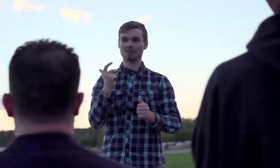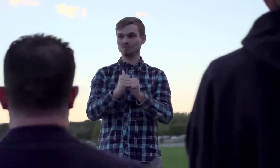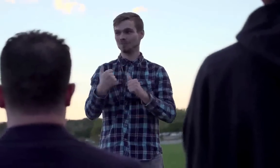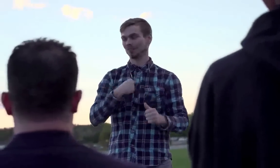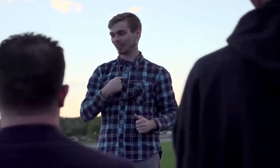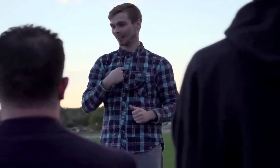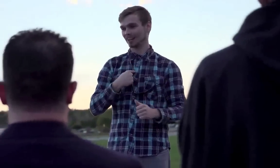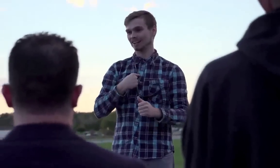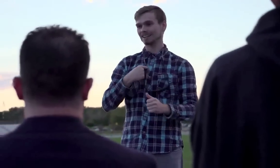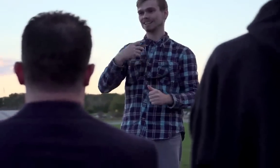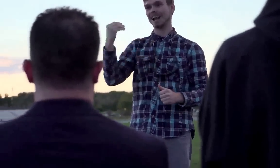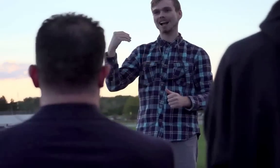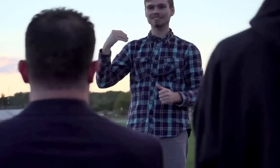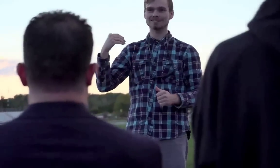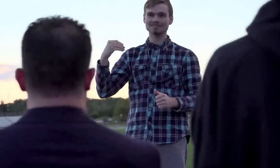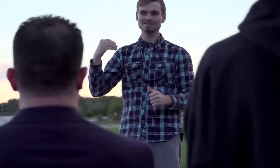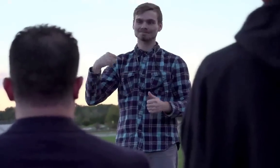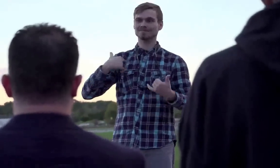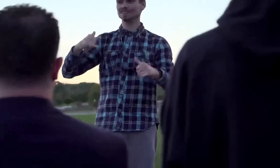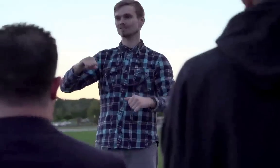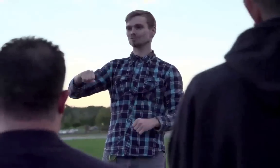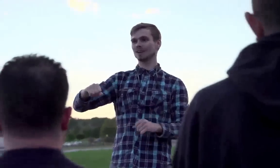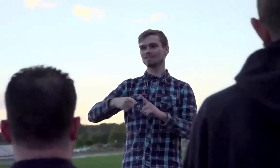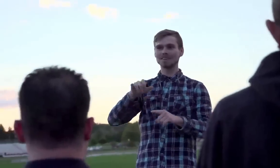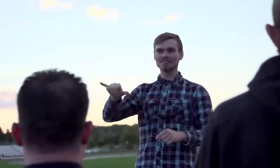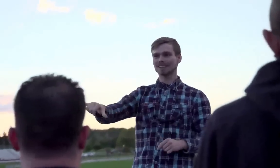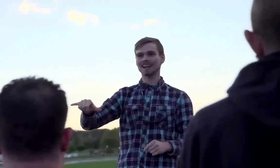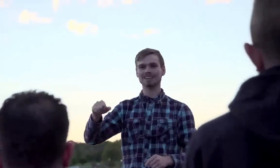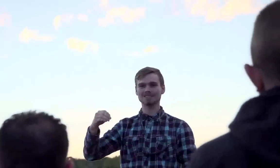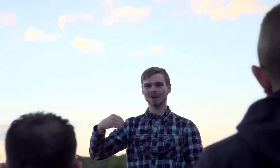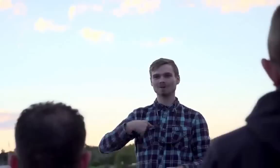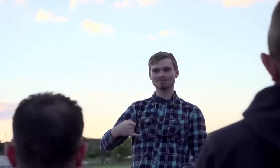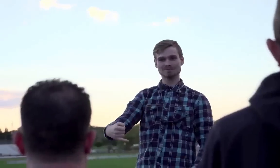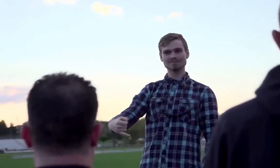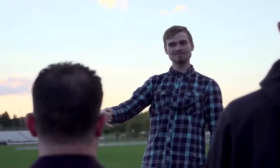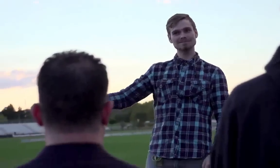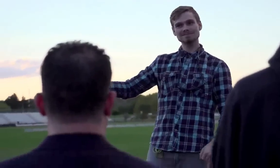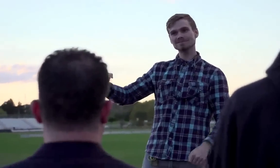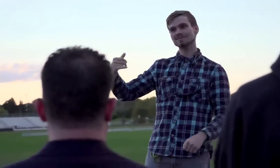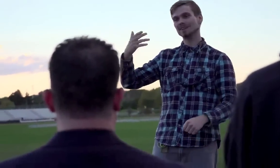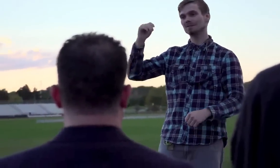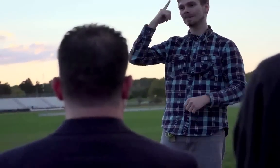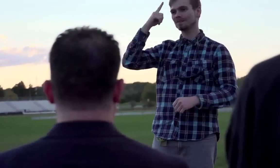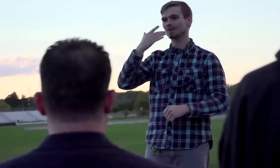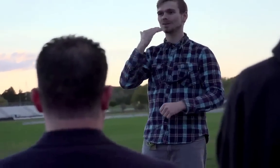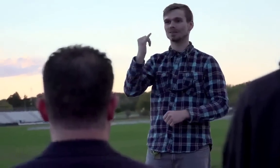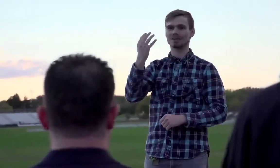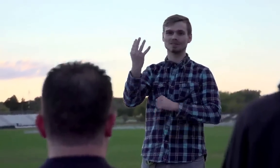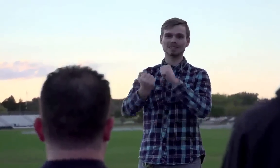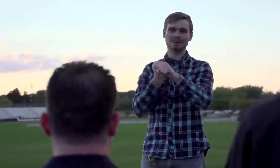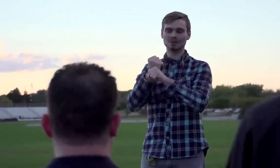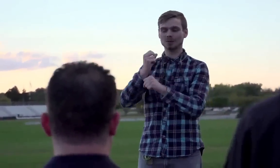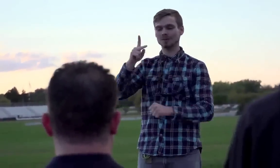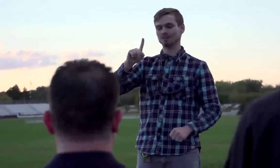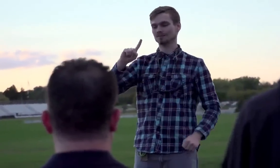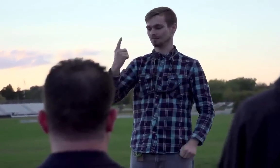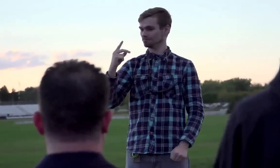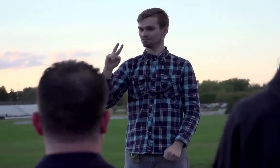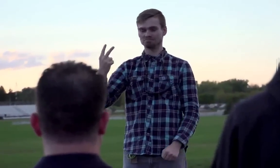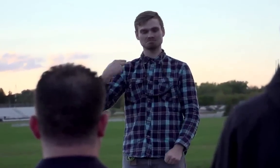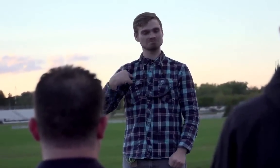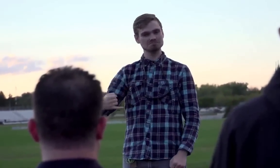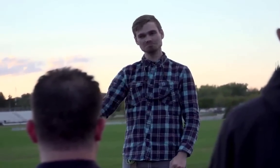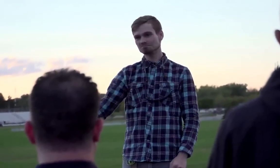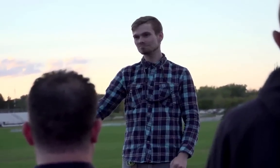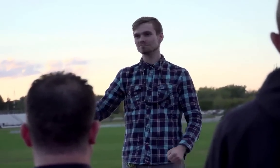wanted to have a better relationship with me. You know, I had sort of drawn the line after all of that getting picked on for